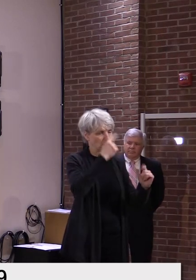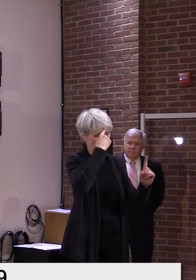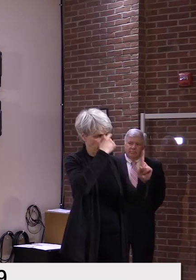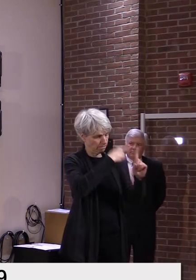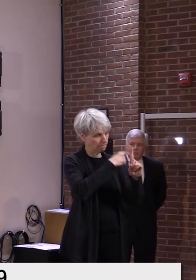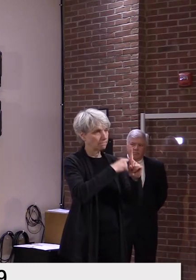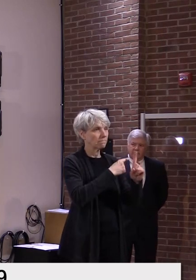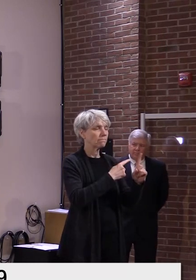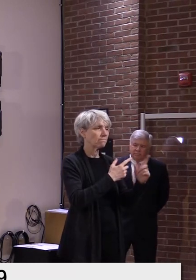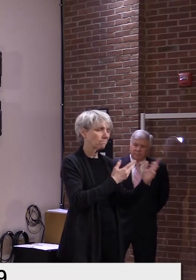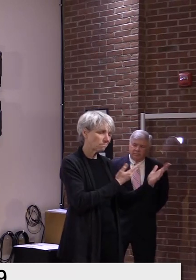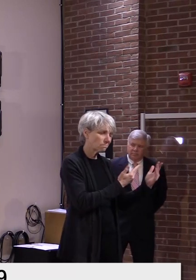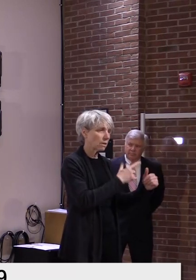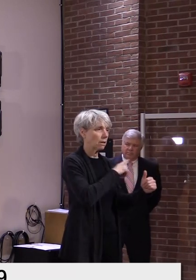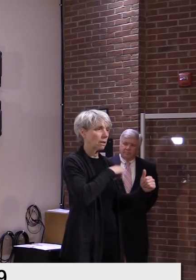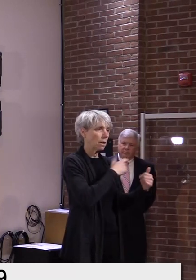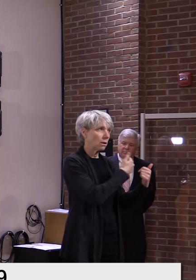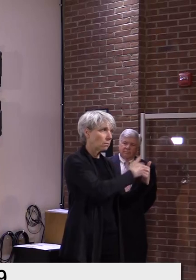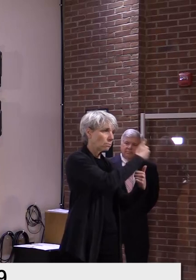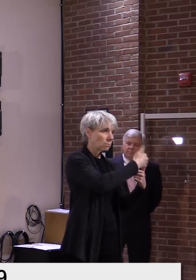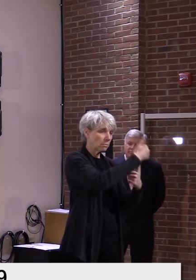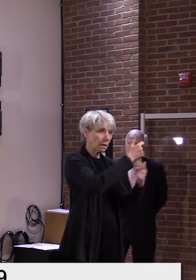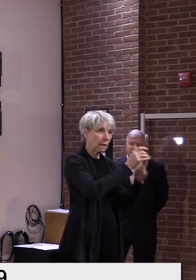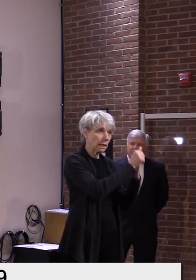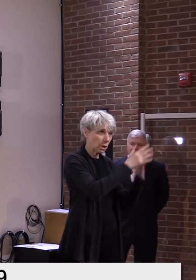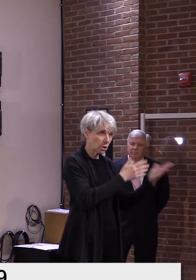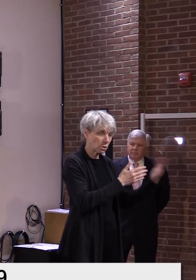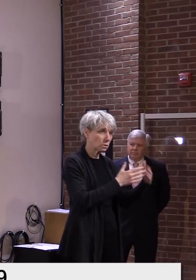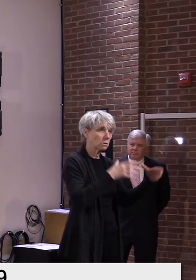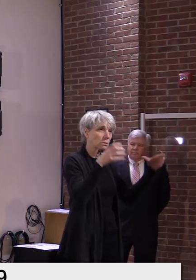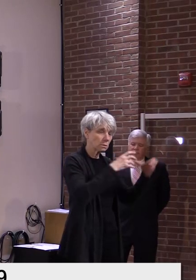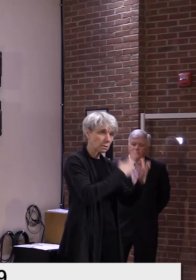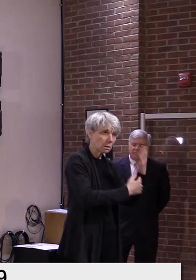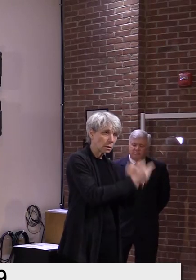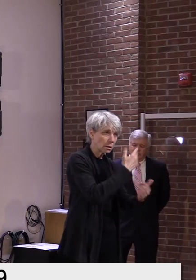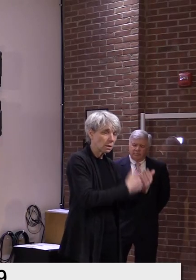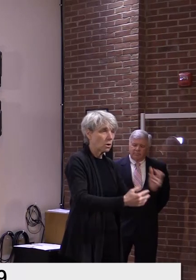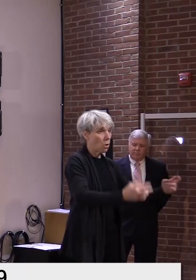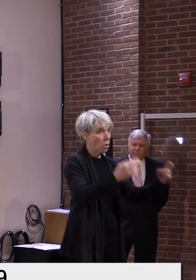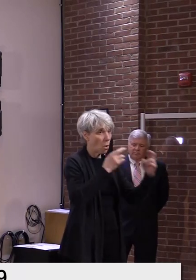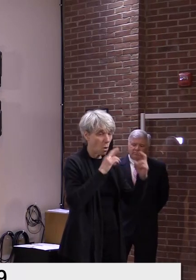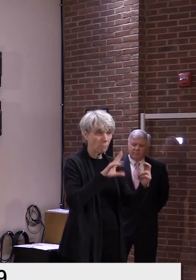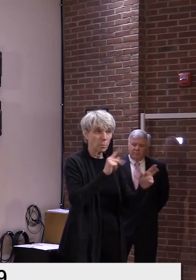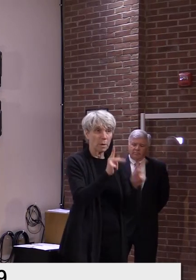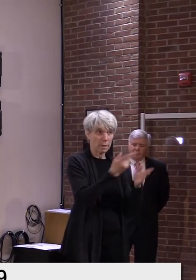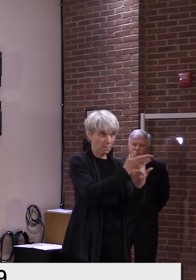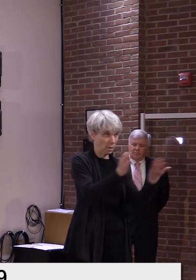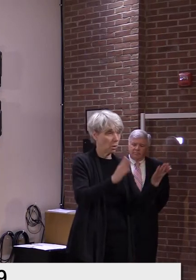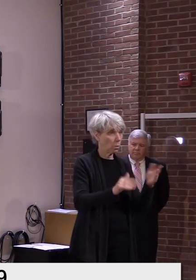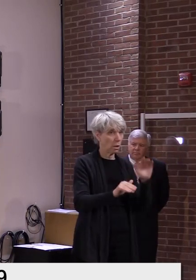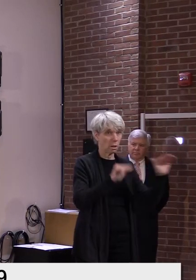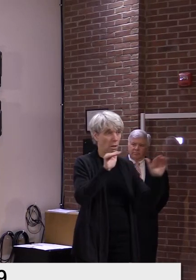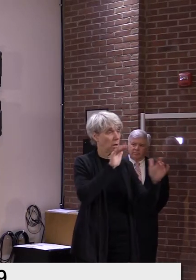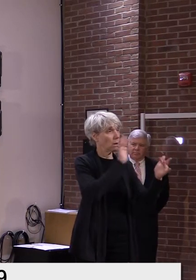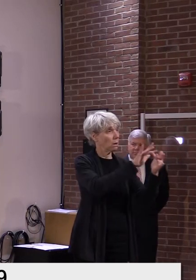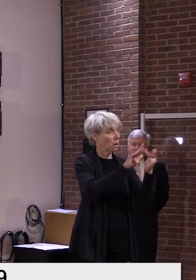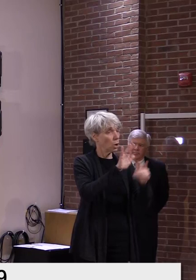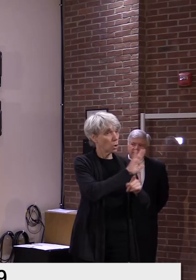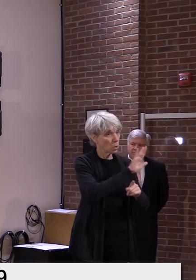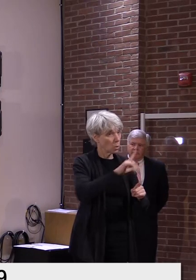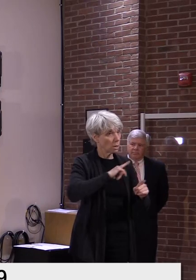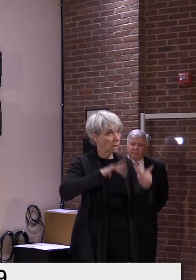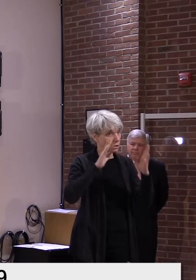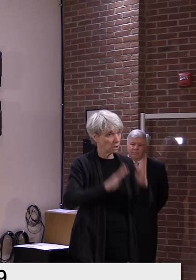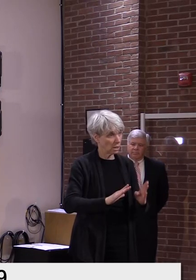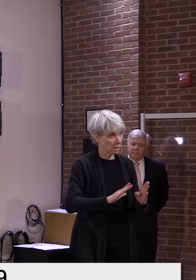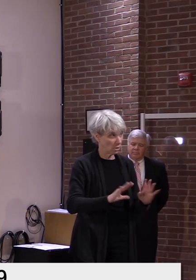conversations with leadership about this, and hopefully Vermonters will have conversations with their legislators about this because it's